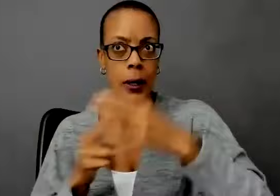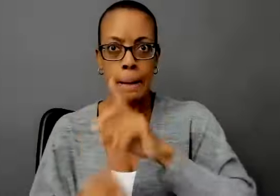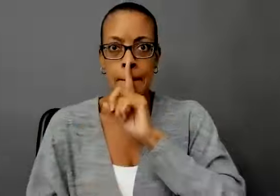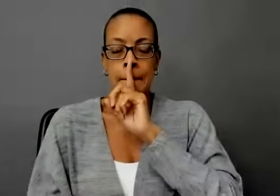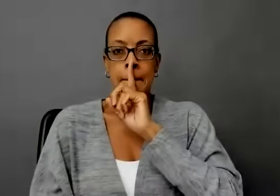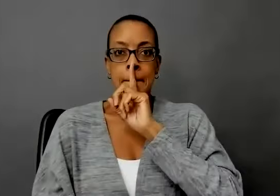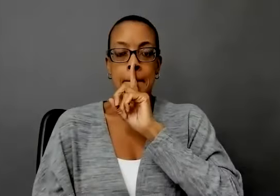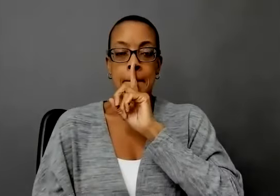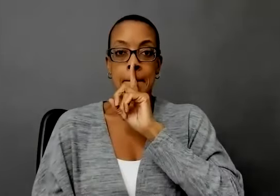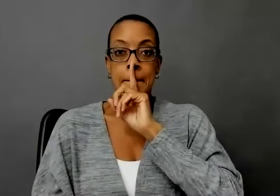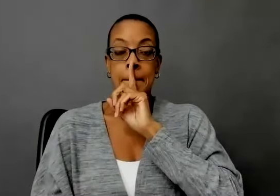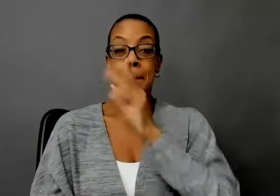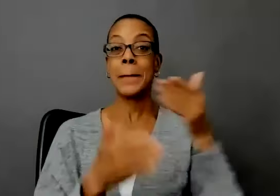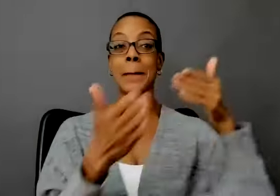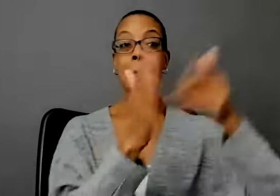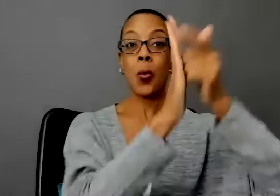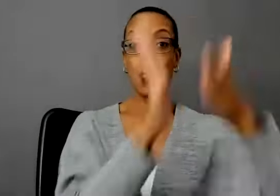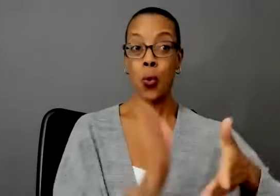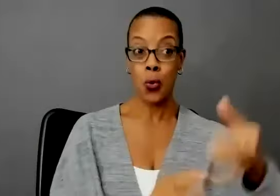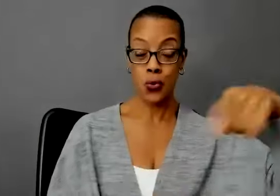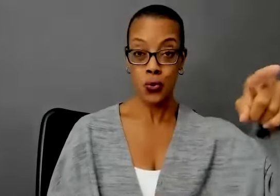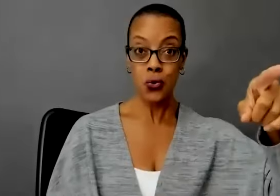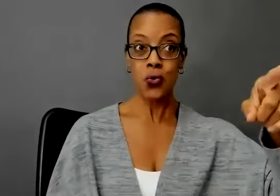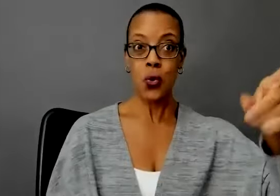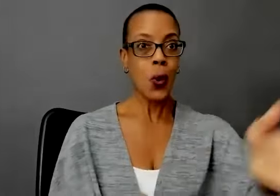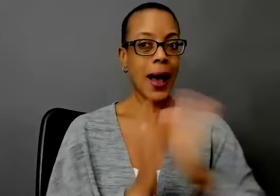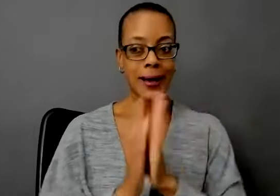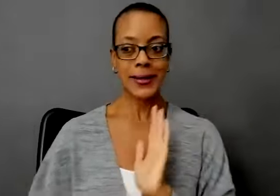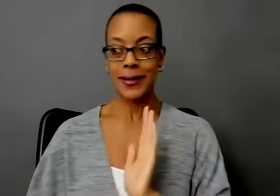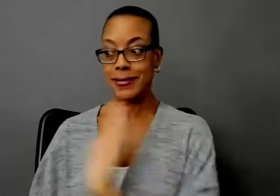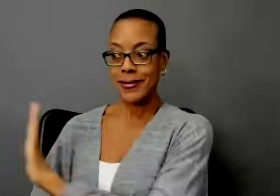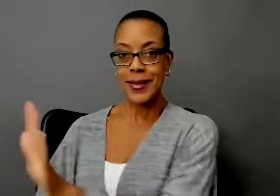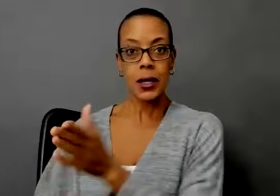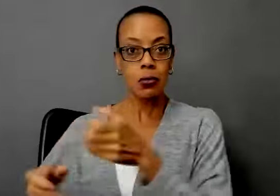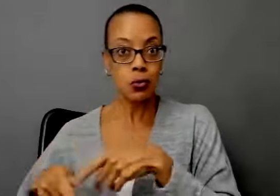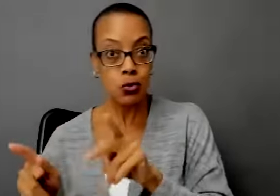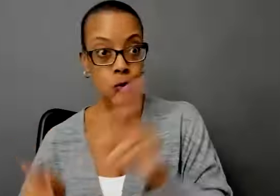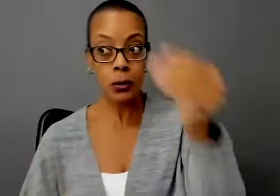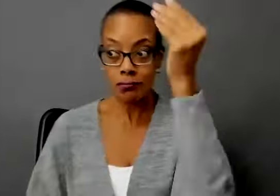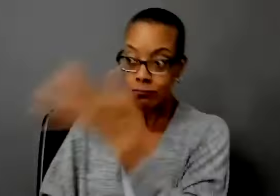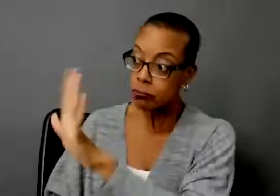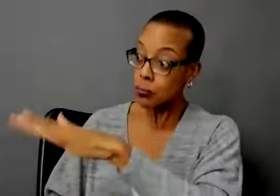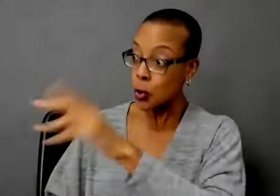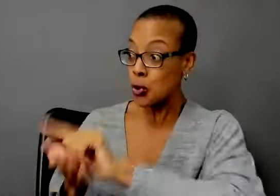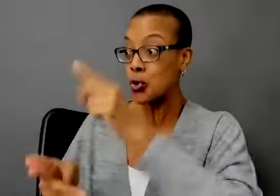Prosecutors typically do not seek their consent or even inform them of the ban's existence. This lack